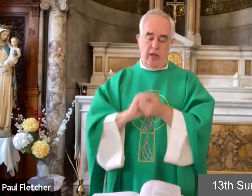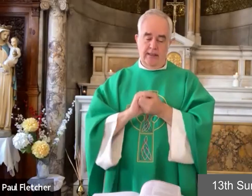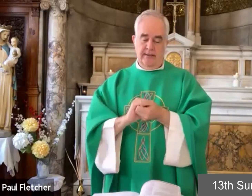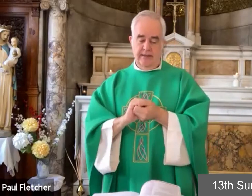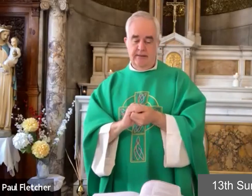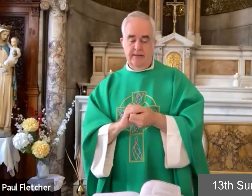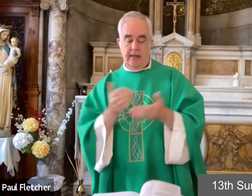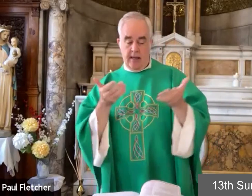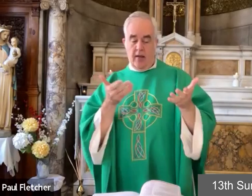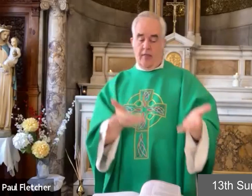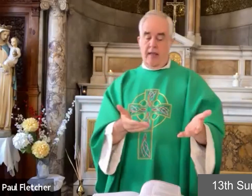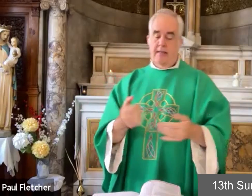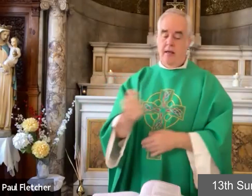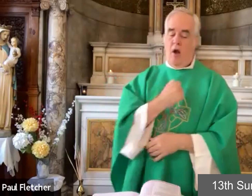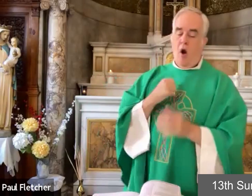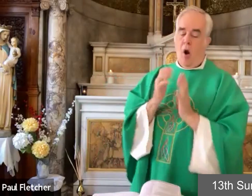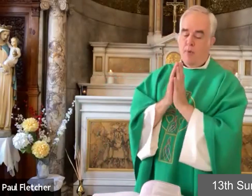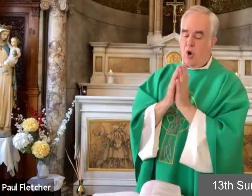friends. This our prayer.